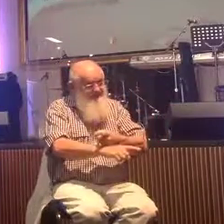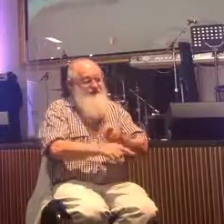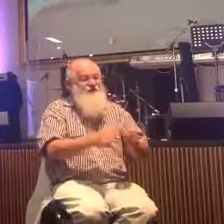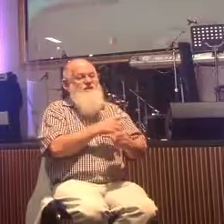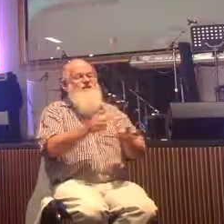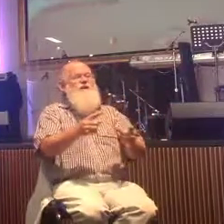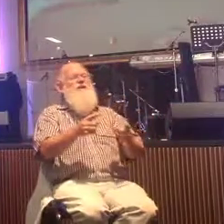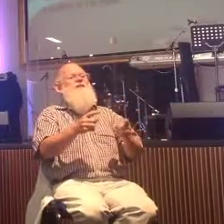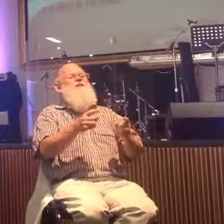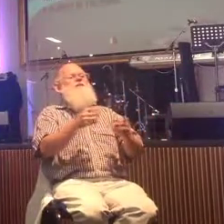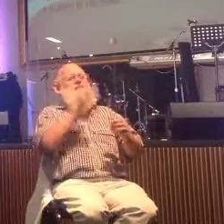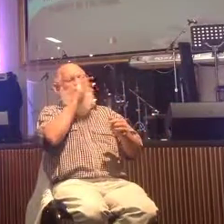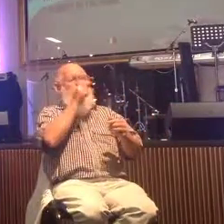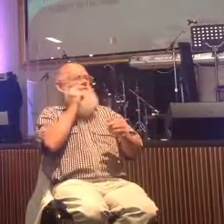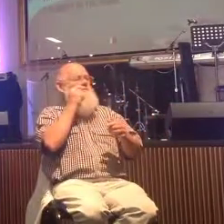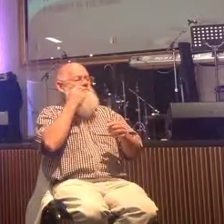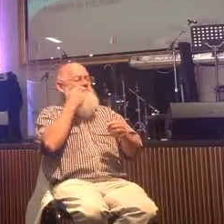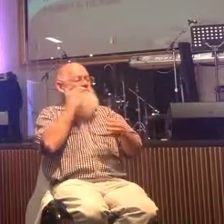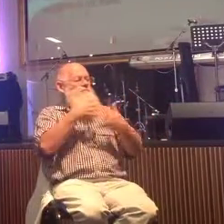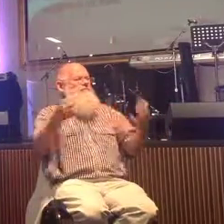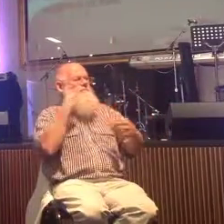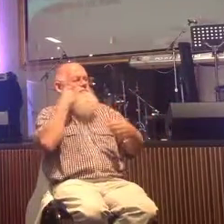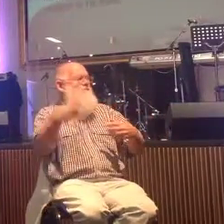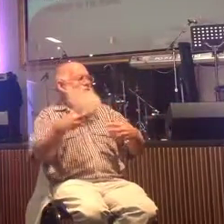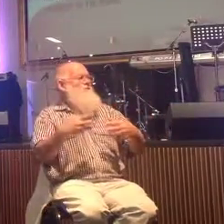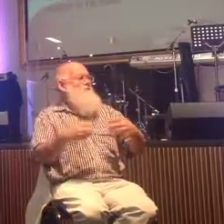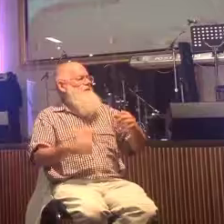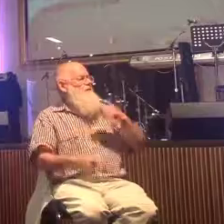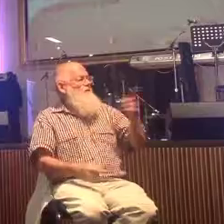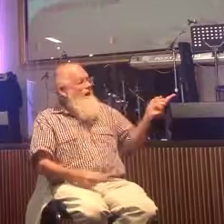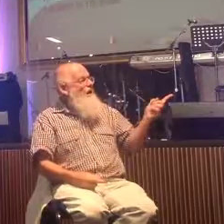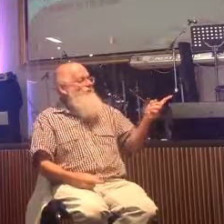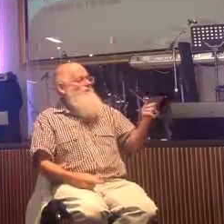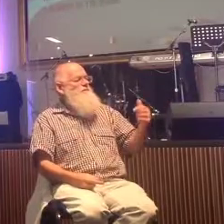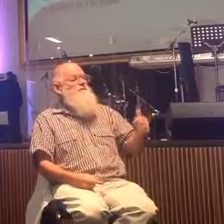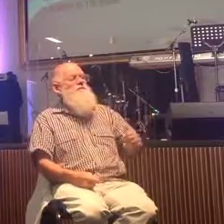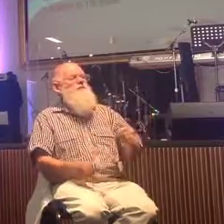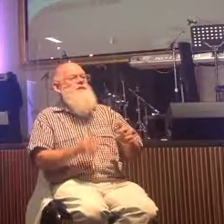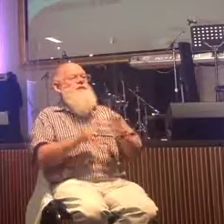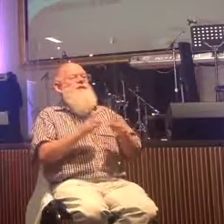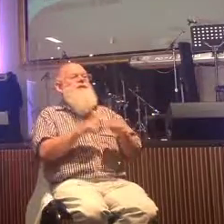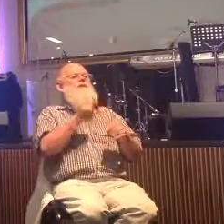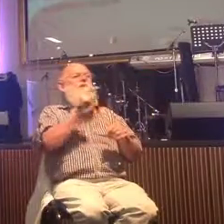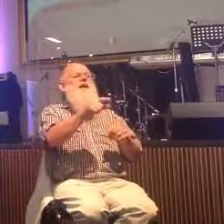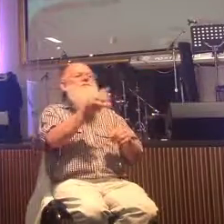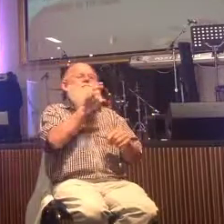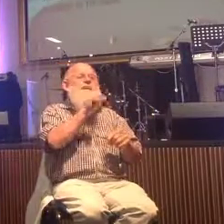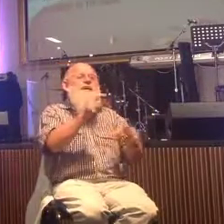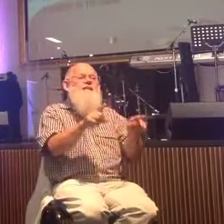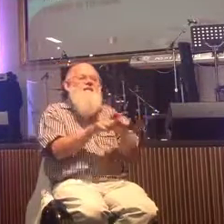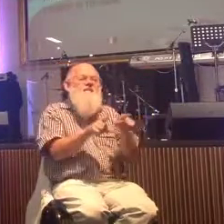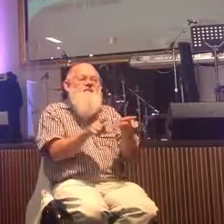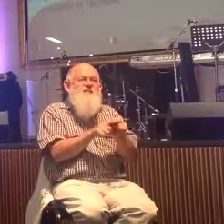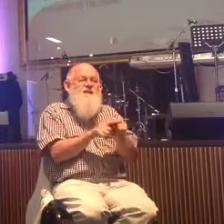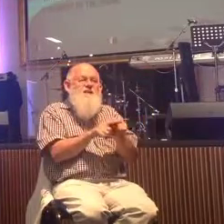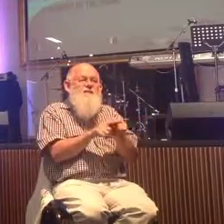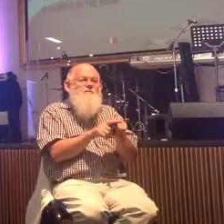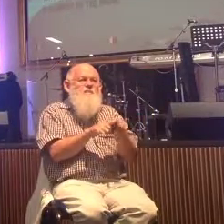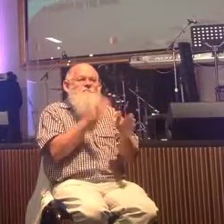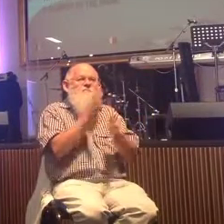divine that people will have when they see us. See, if this man was exactly the same, it wouldn't have meant